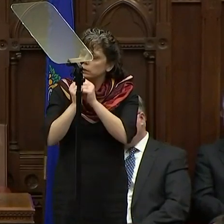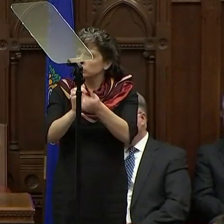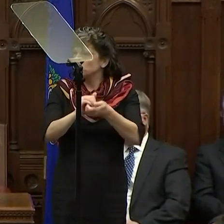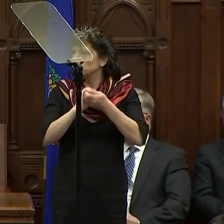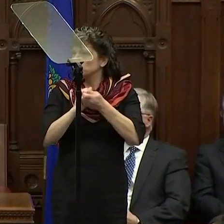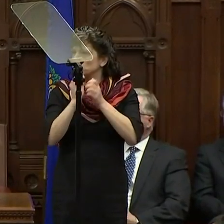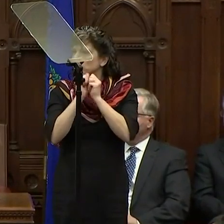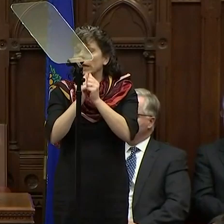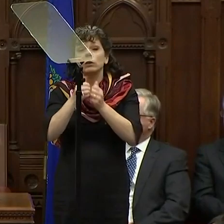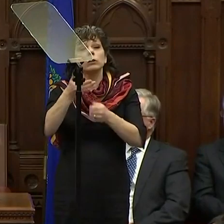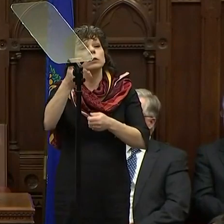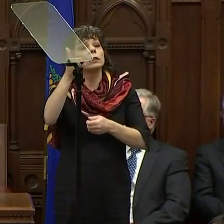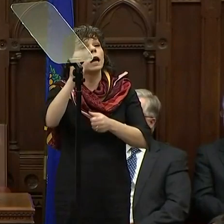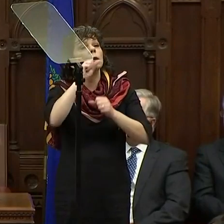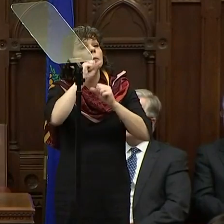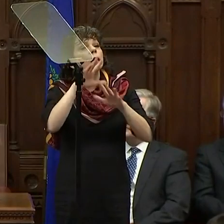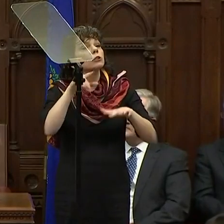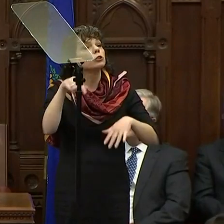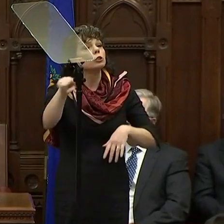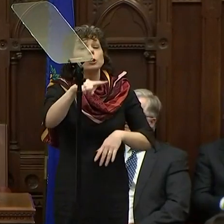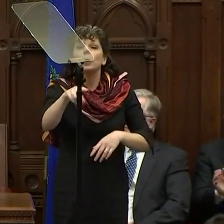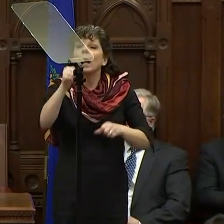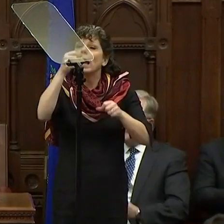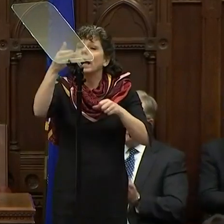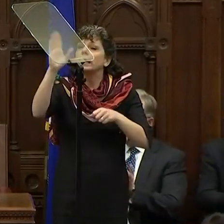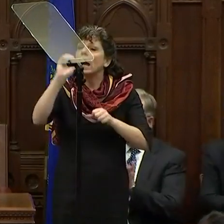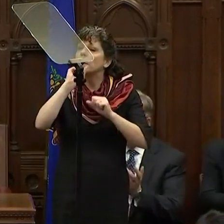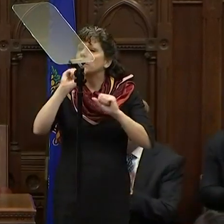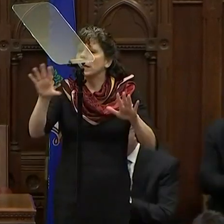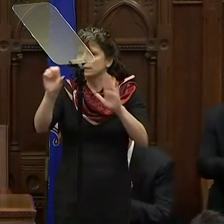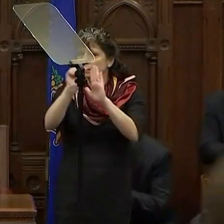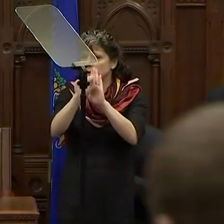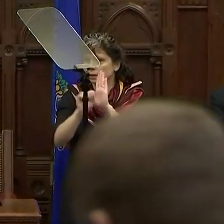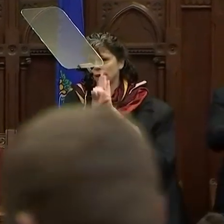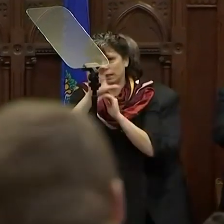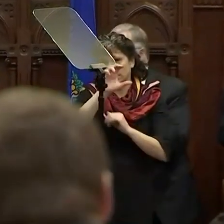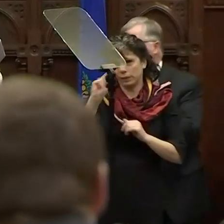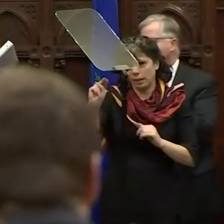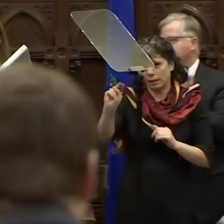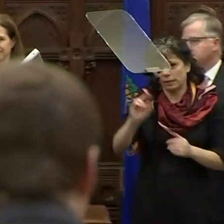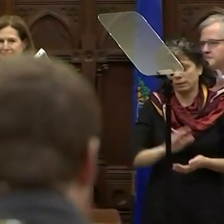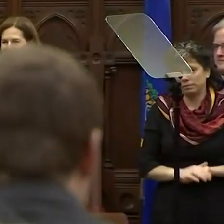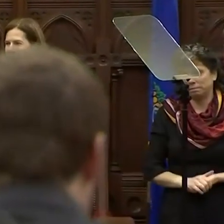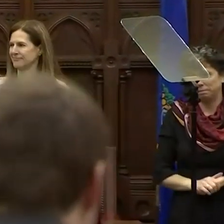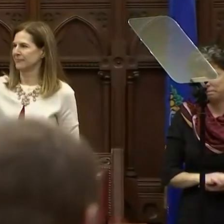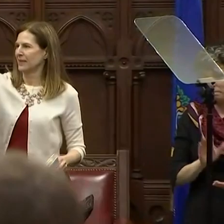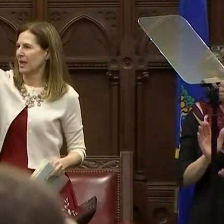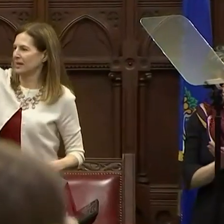God bless you, and God bless the great state of Connecticut. Thank you.